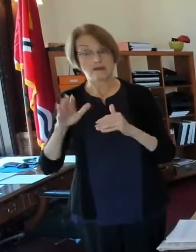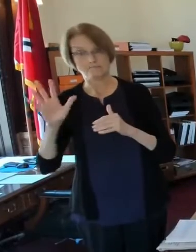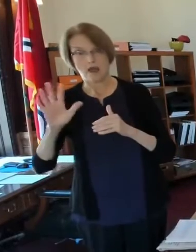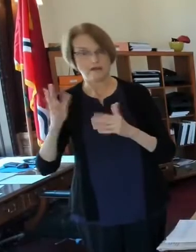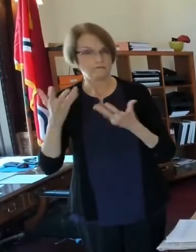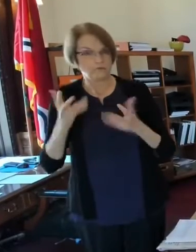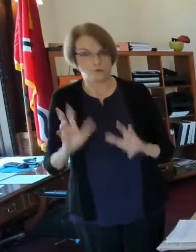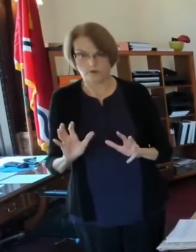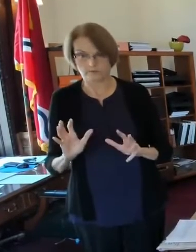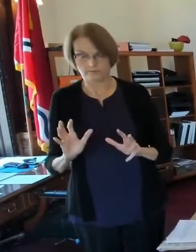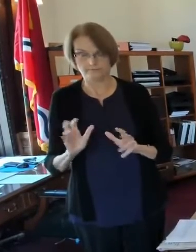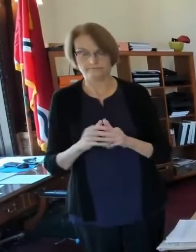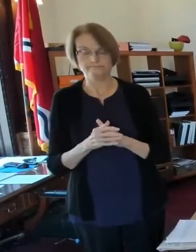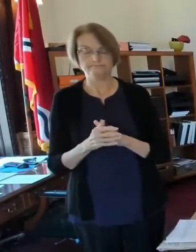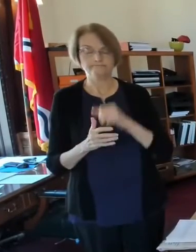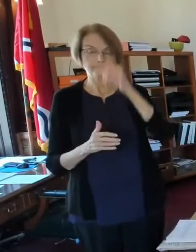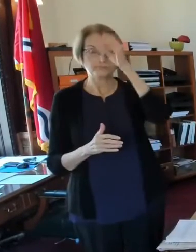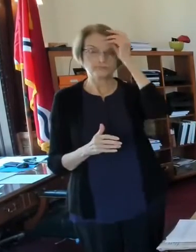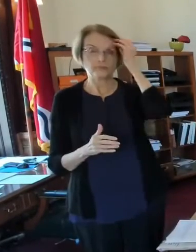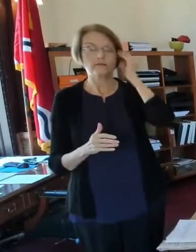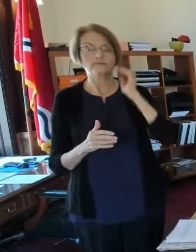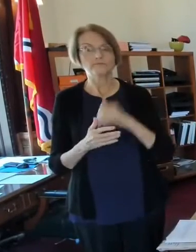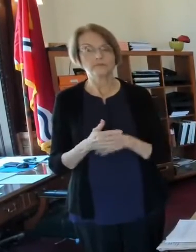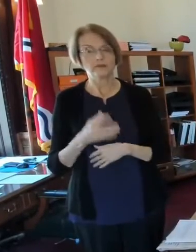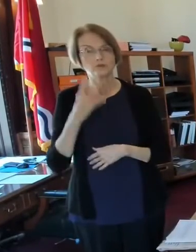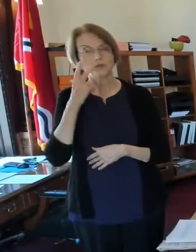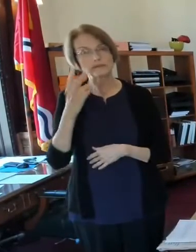5. And you'll see